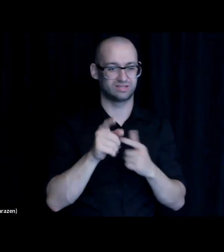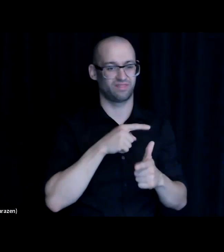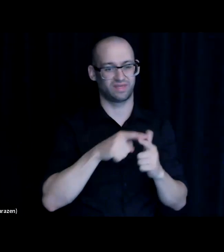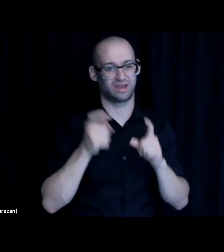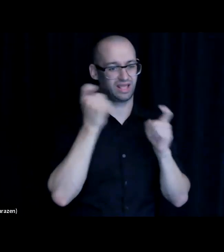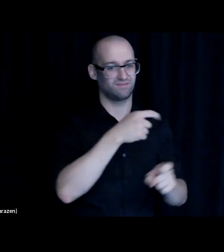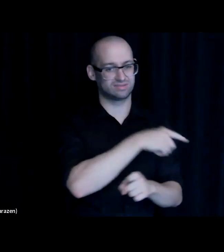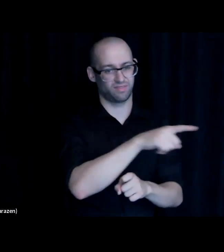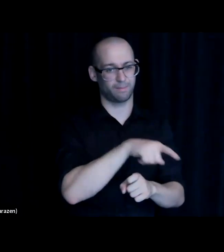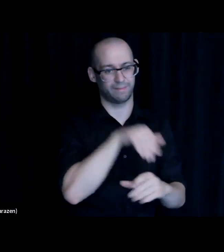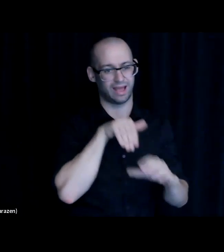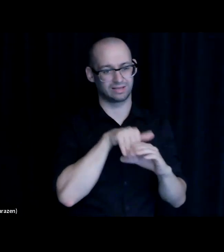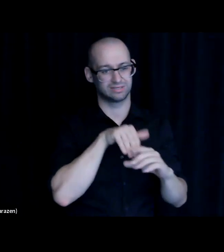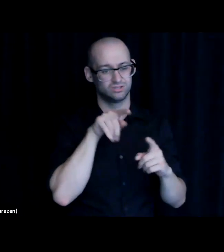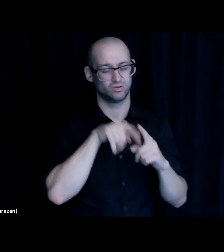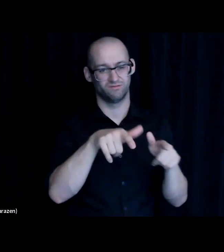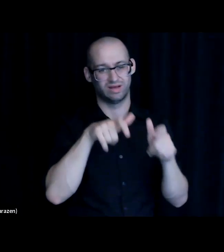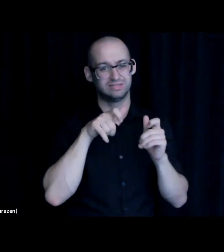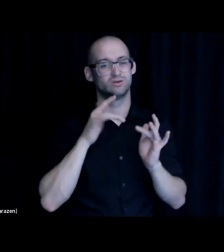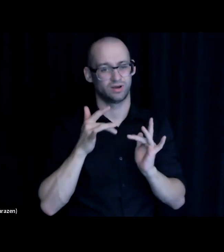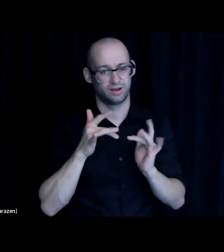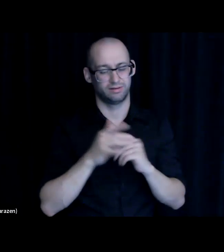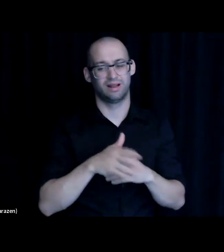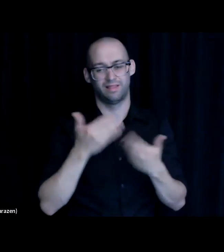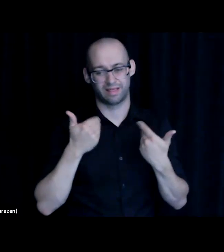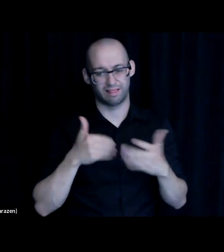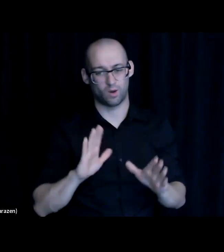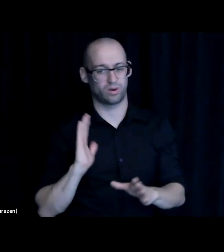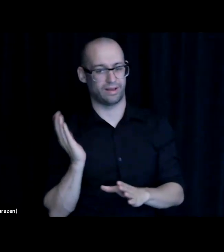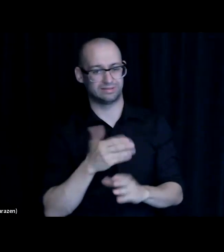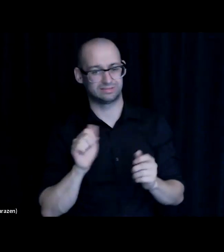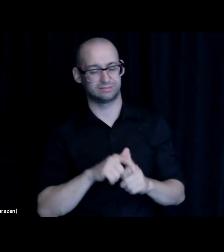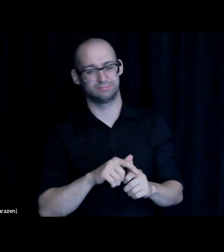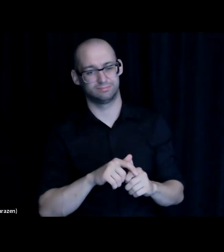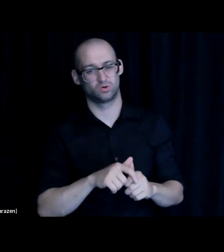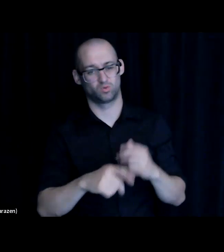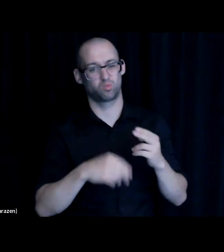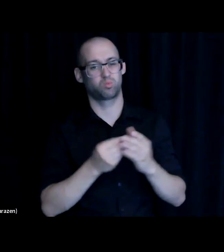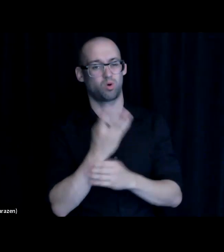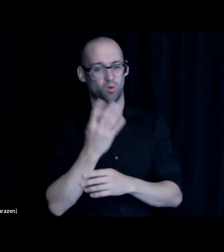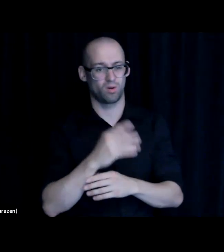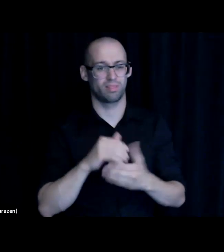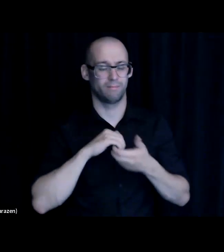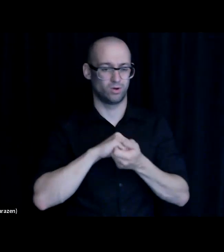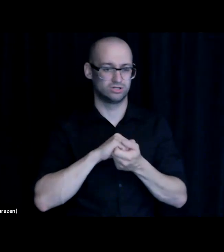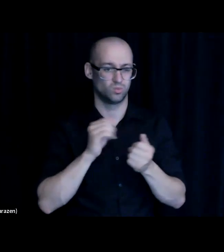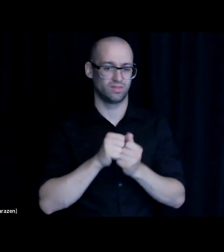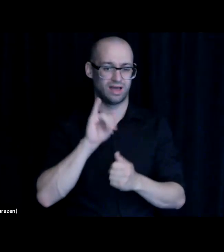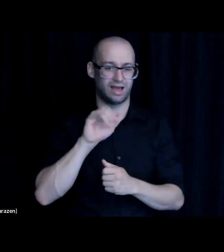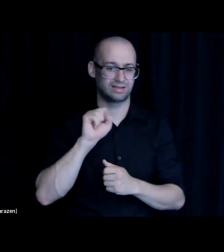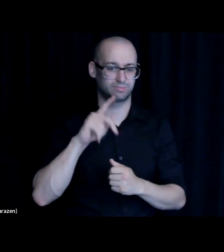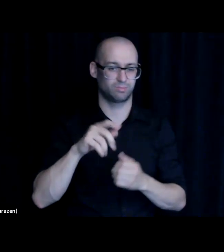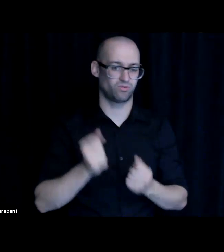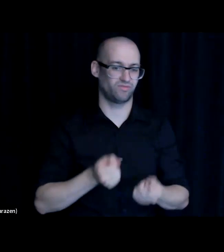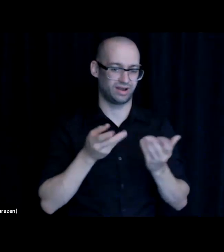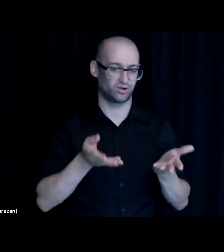speed. This also allowed us to expand our partnerships with our local ISP providers, and that's where